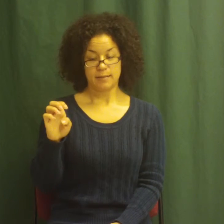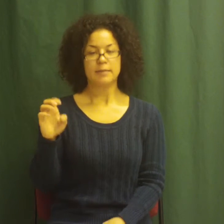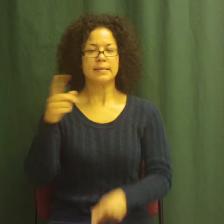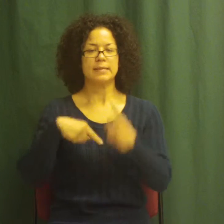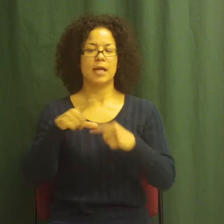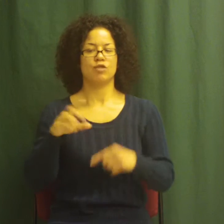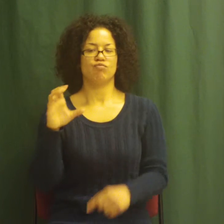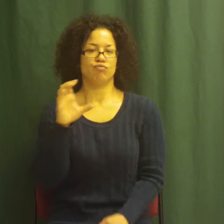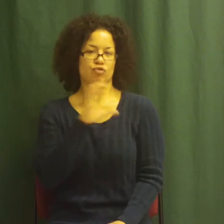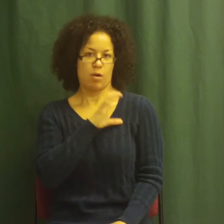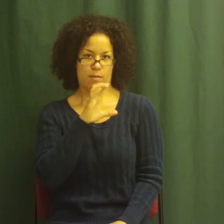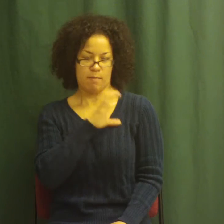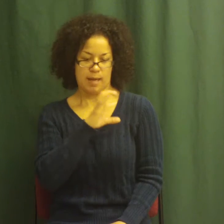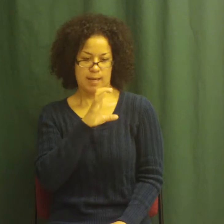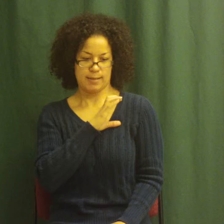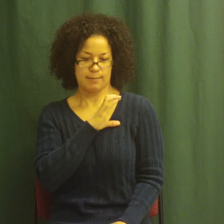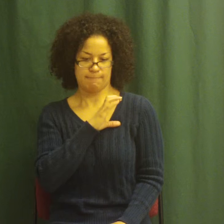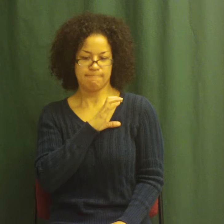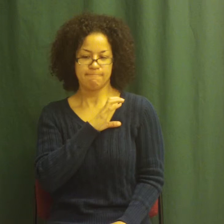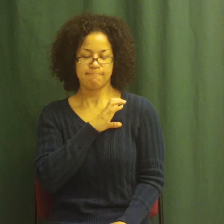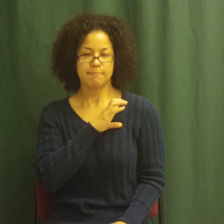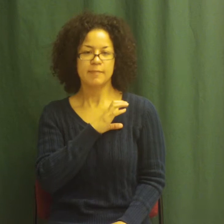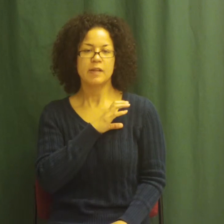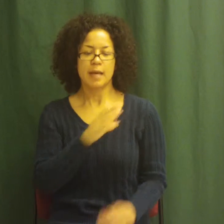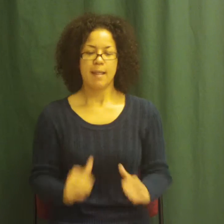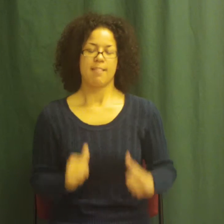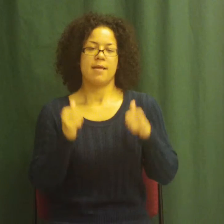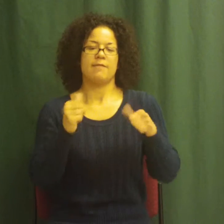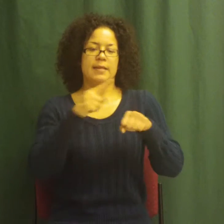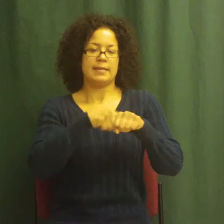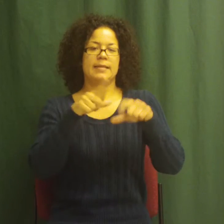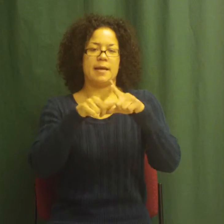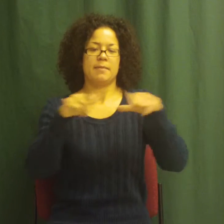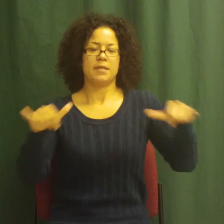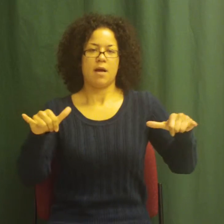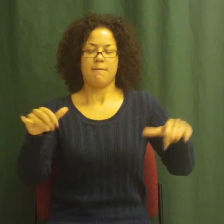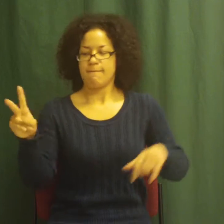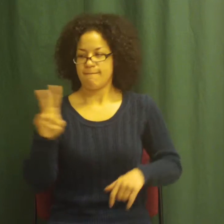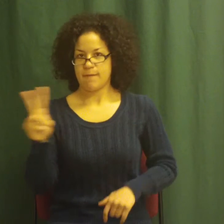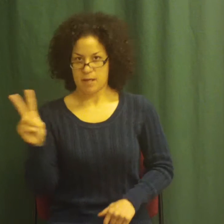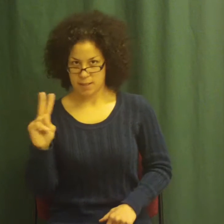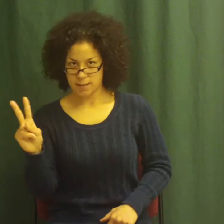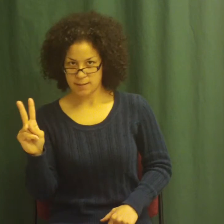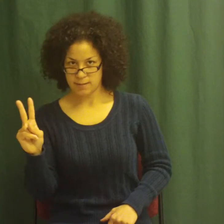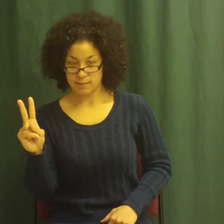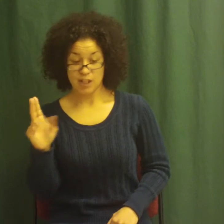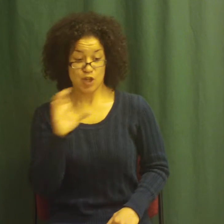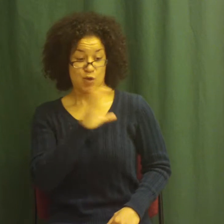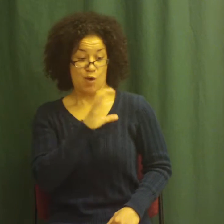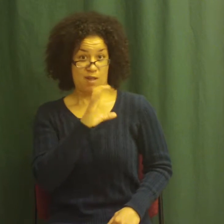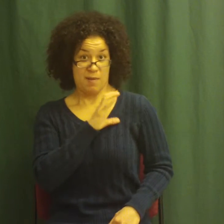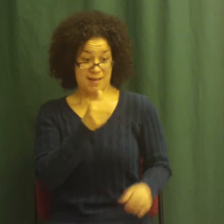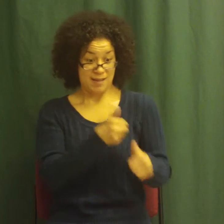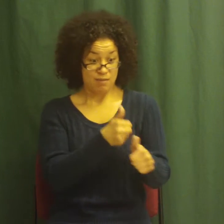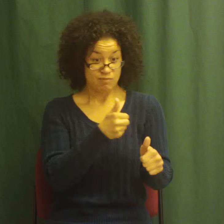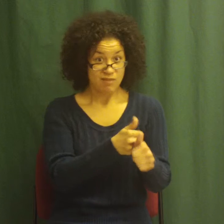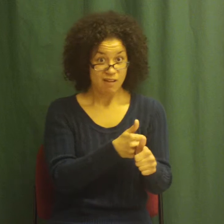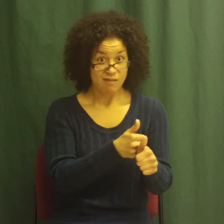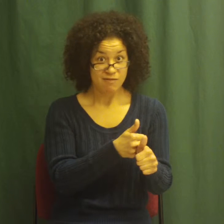Charlemagne, who was the Vikings' contemporary, virtually exterminated the whole people of